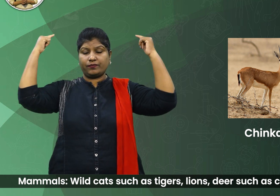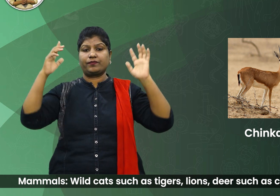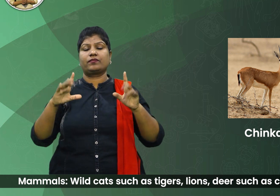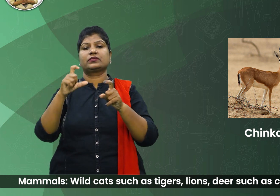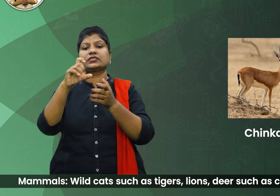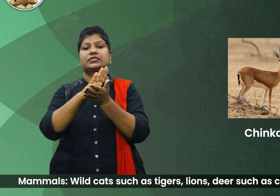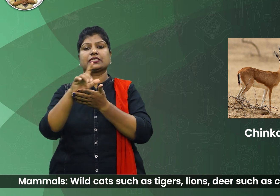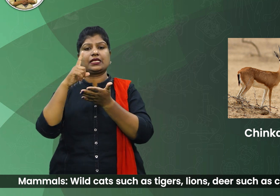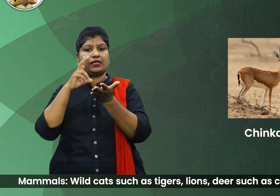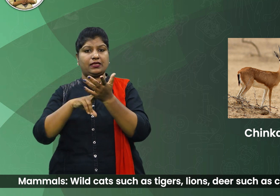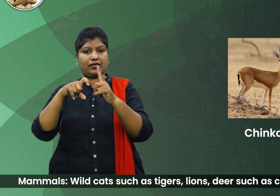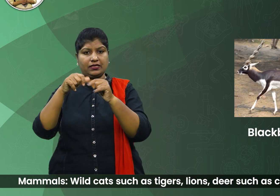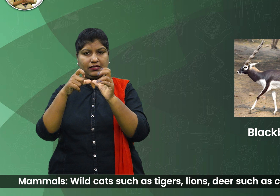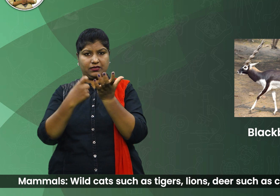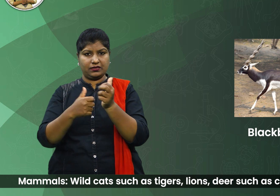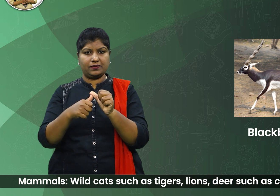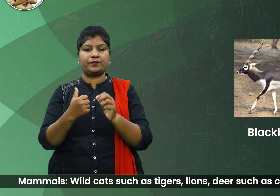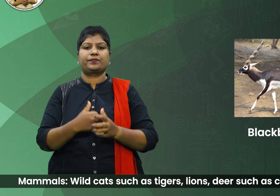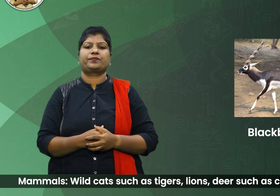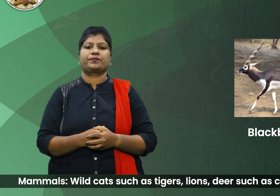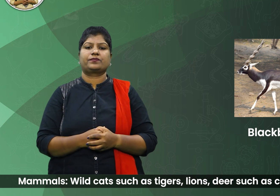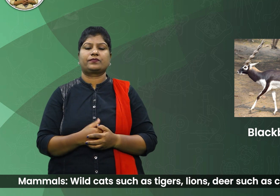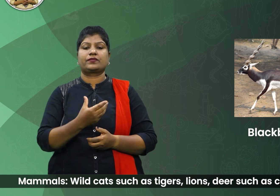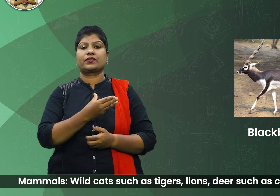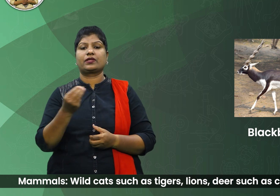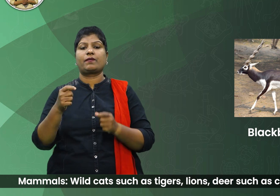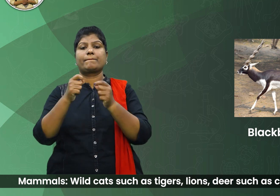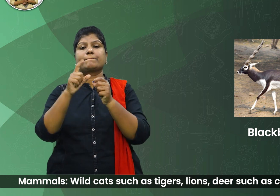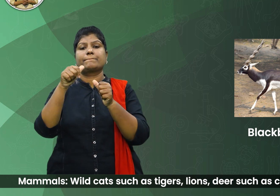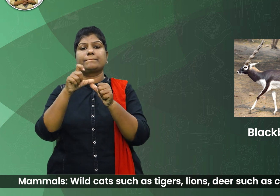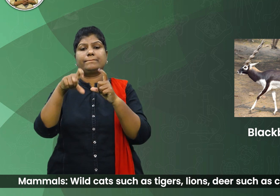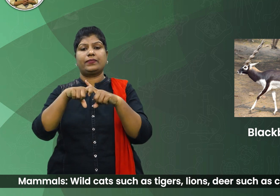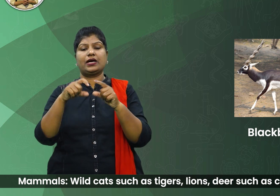and black bug,